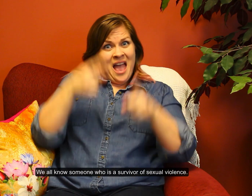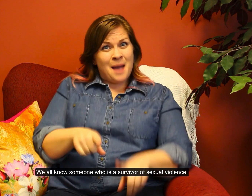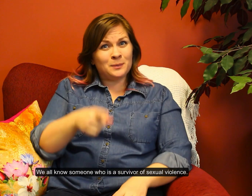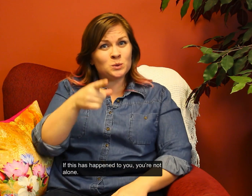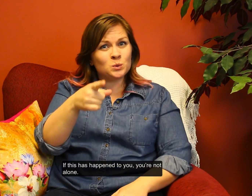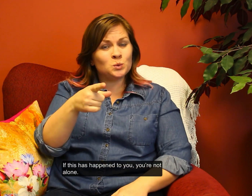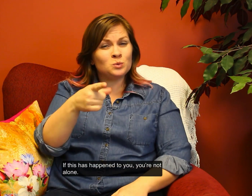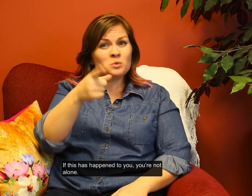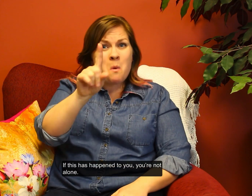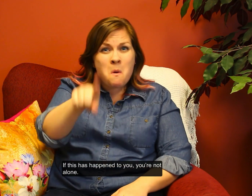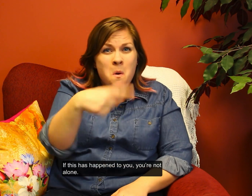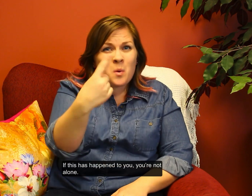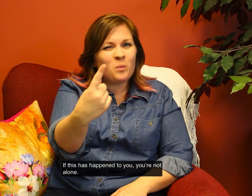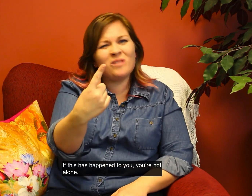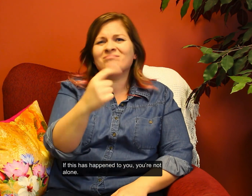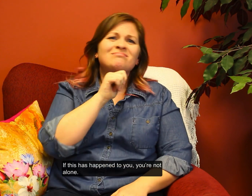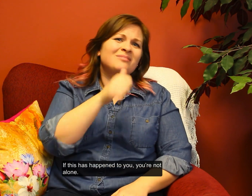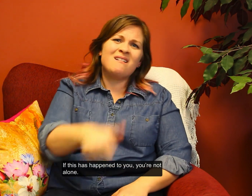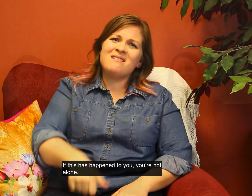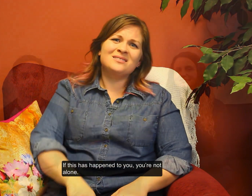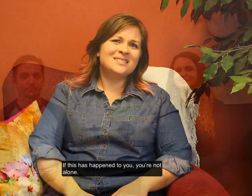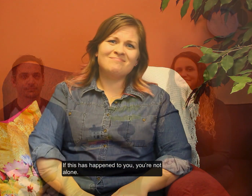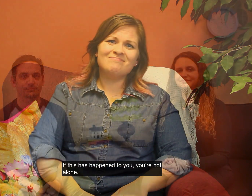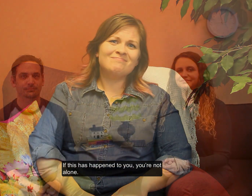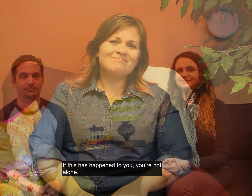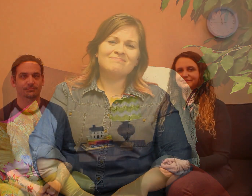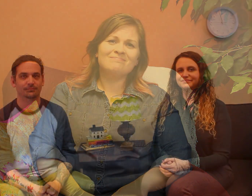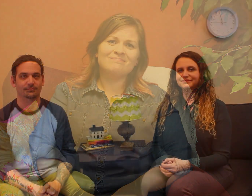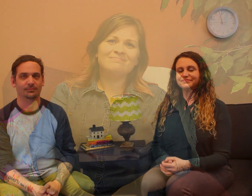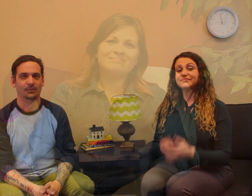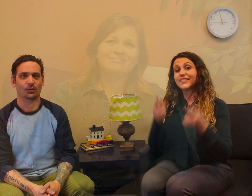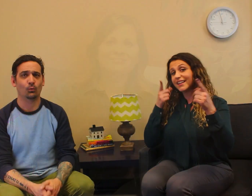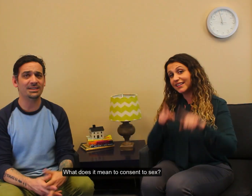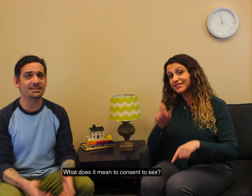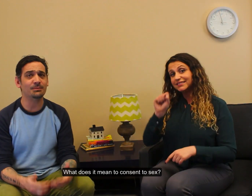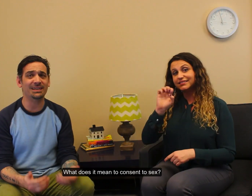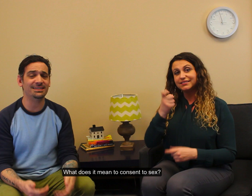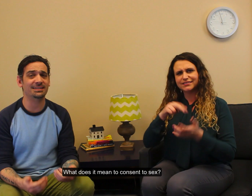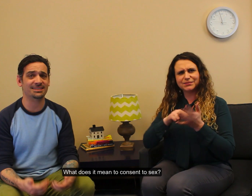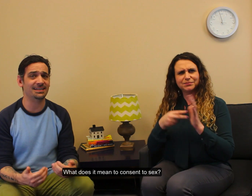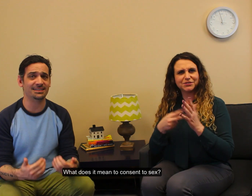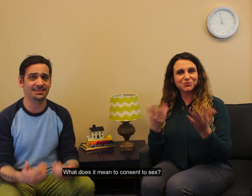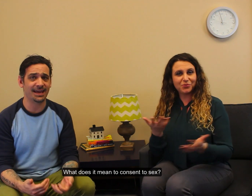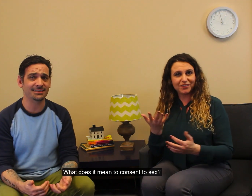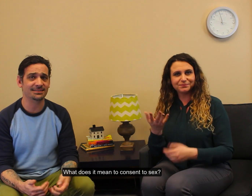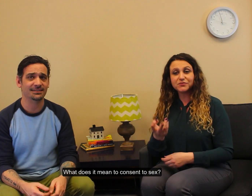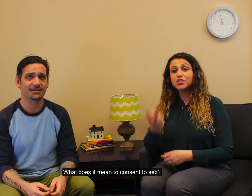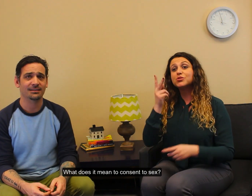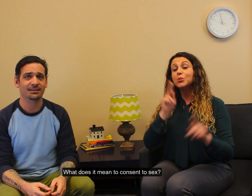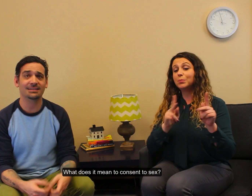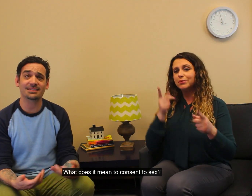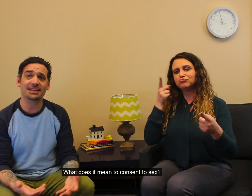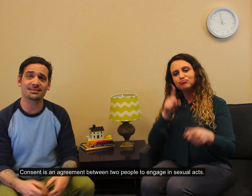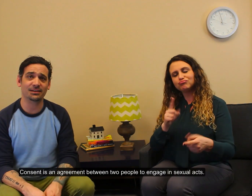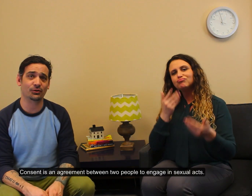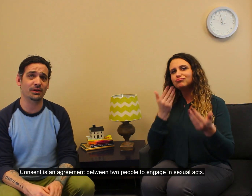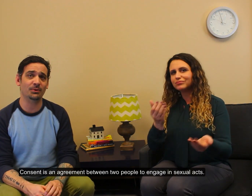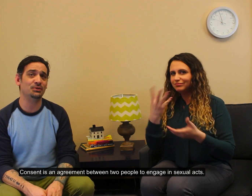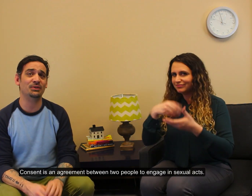If this has happened to you, you're not alone. What does it mean to consent to sex? Consent is an agreement between